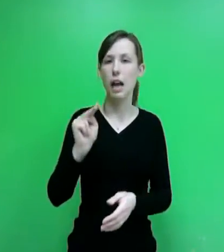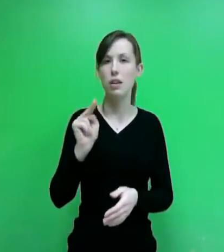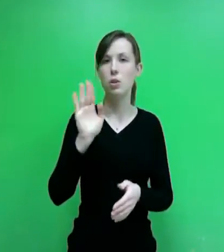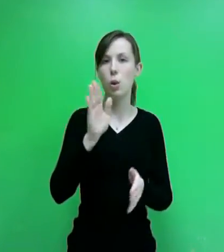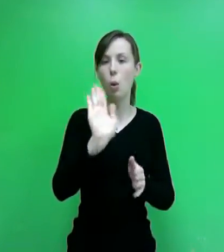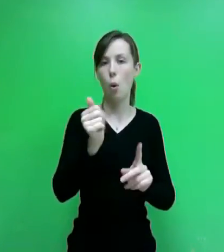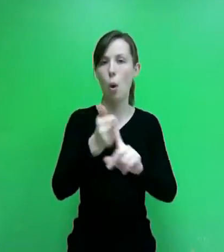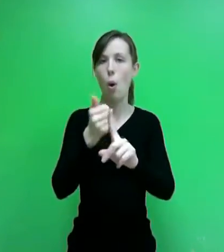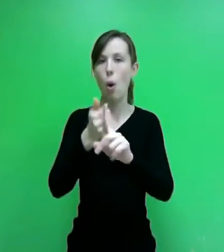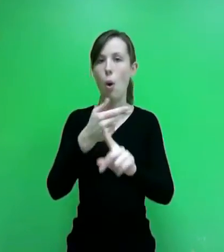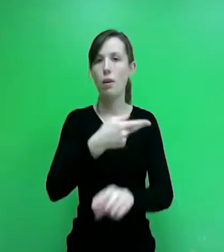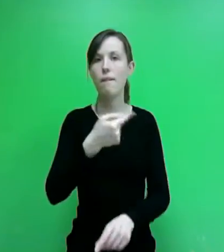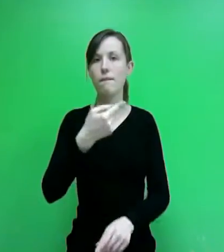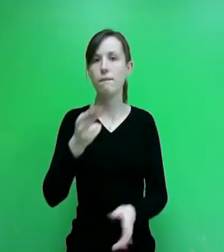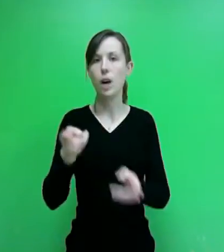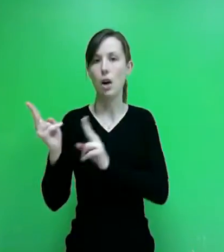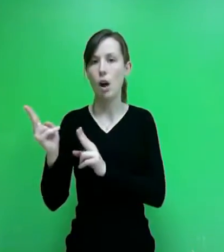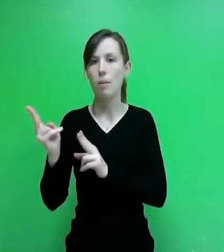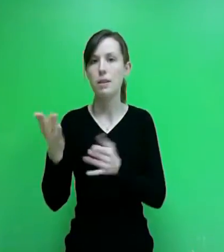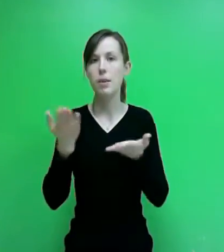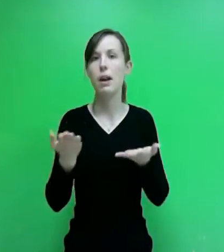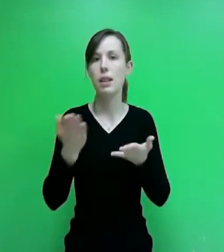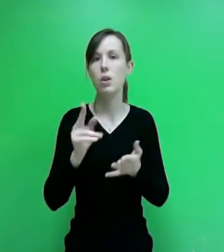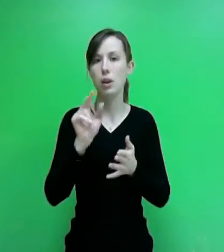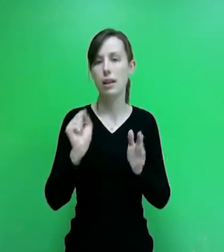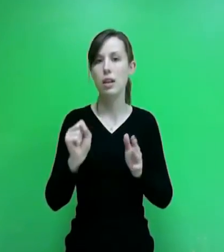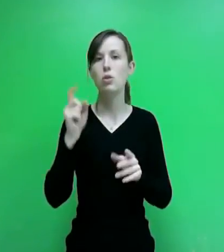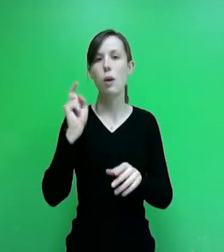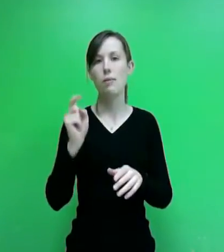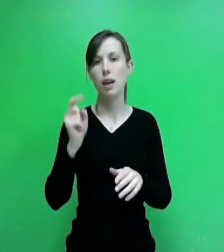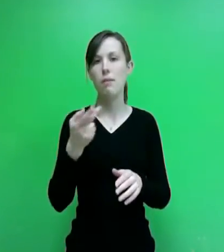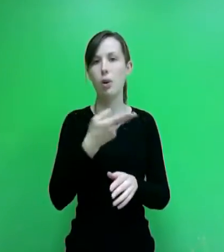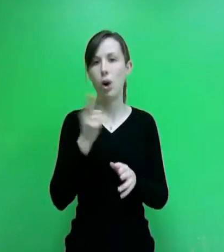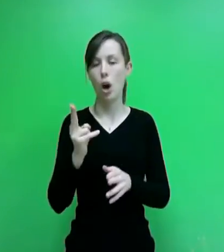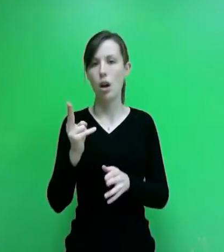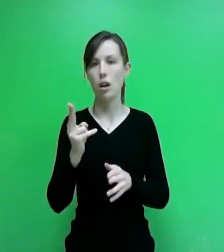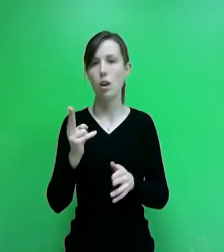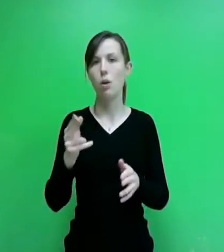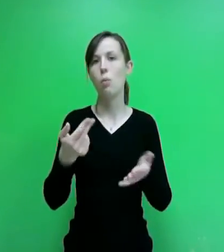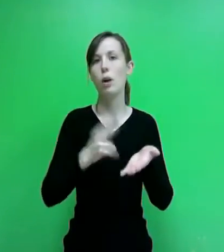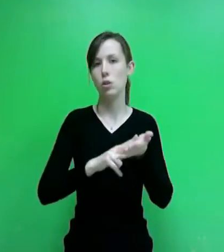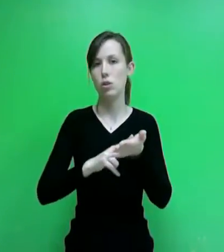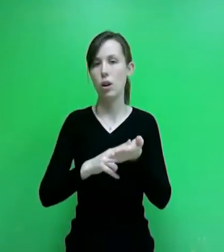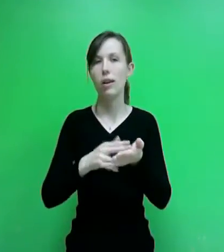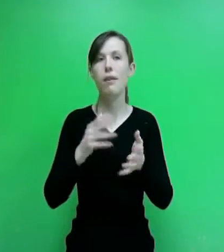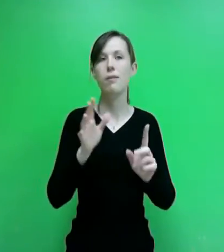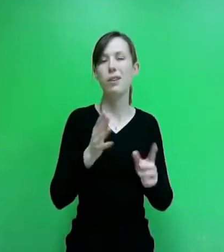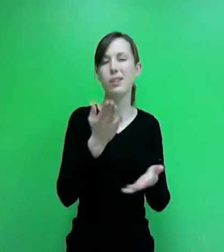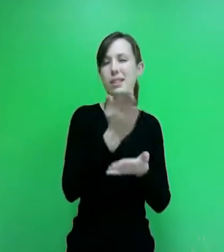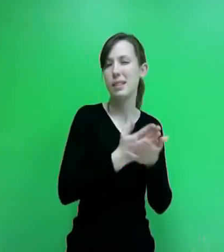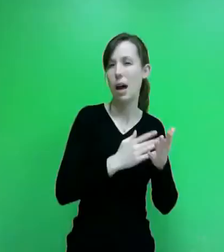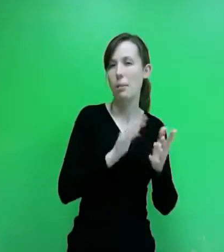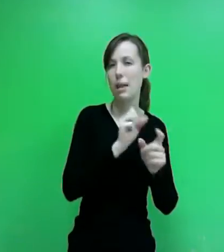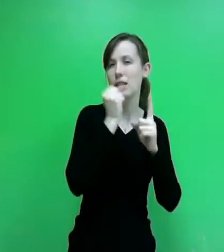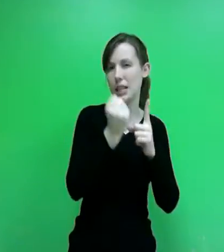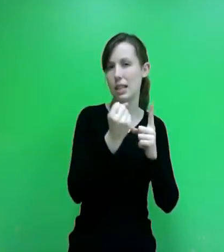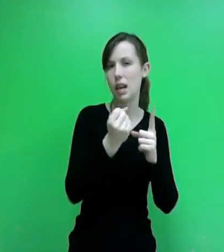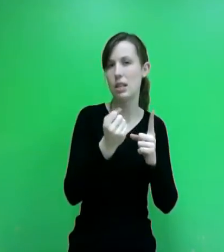have your gun registered. In some instances, if you have a concealed weapon, you need to get a concealed weapons